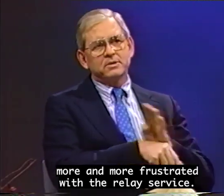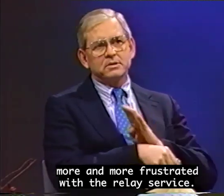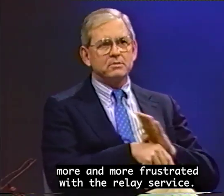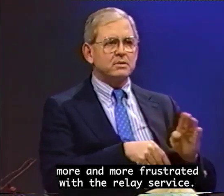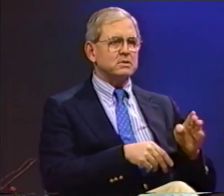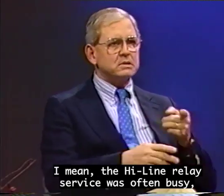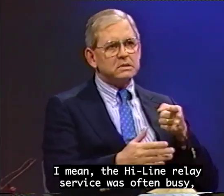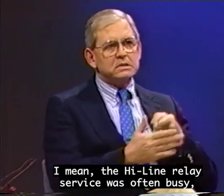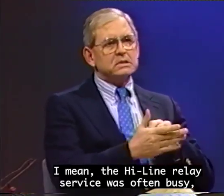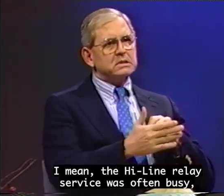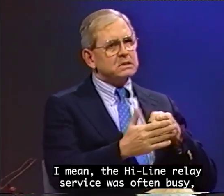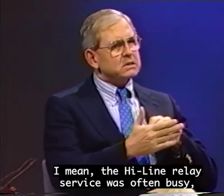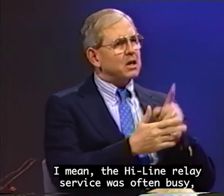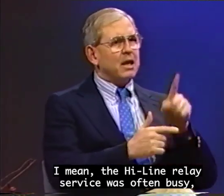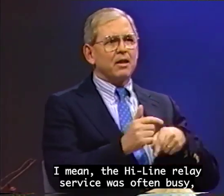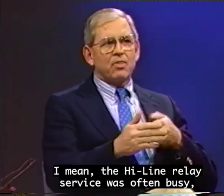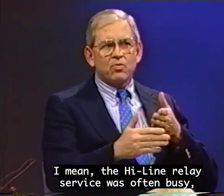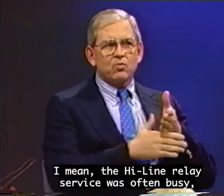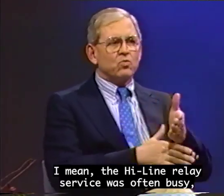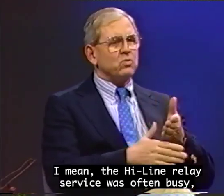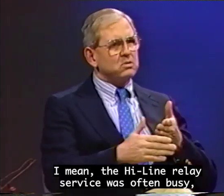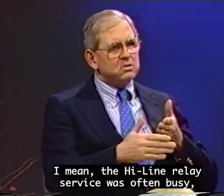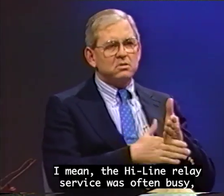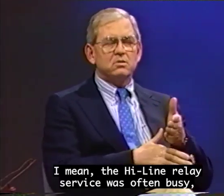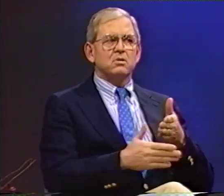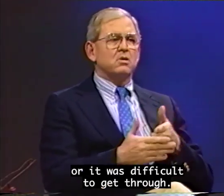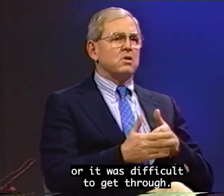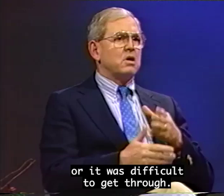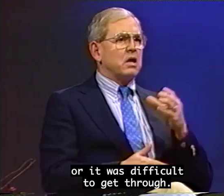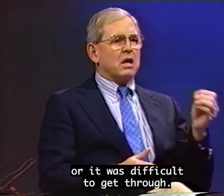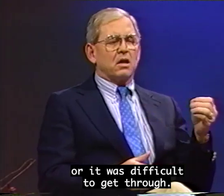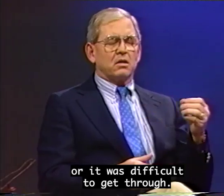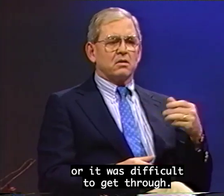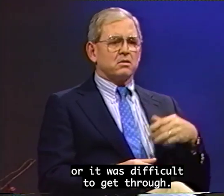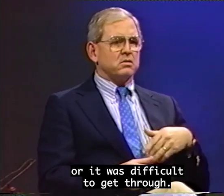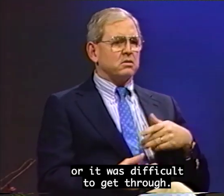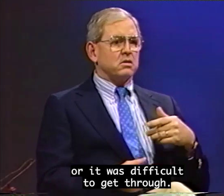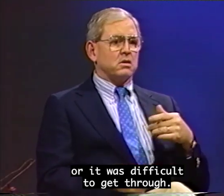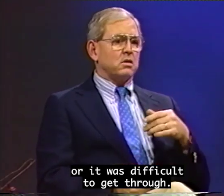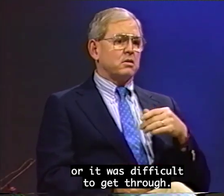relay service. I mean, the Highline relay service was often busy, or it was difficult to get through.